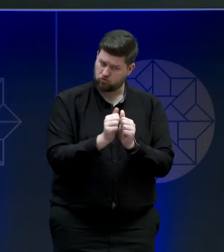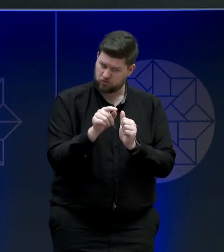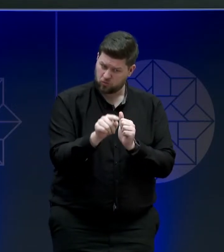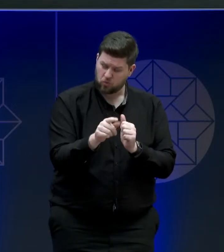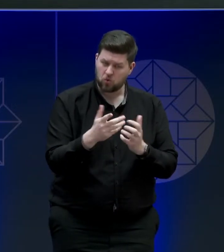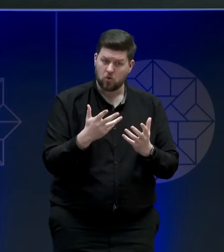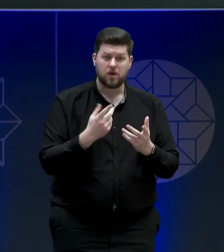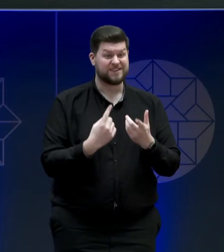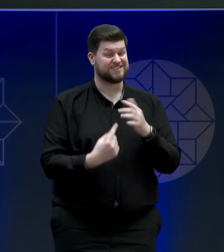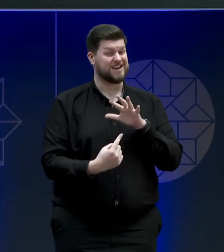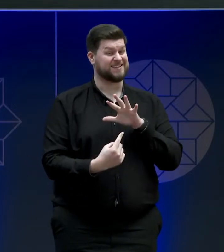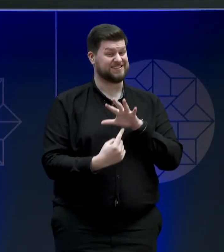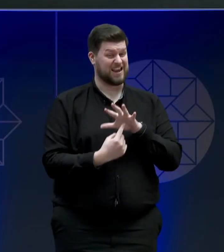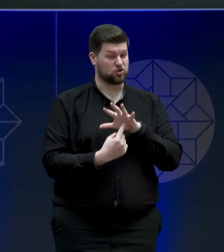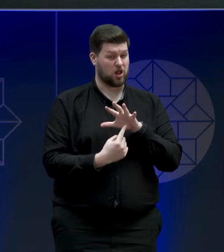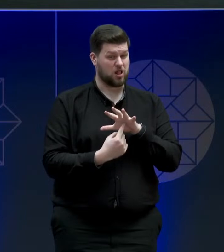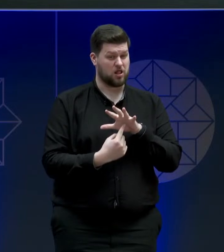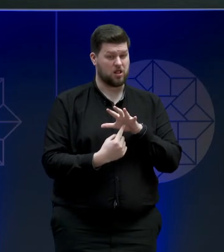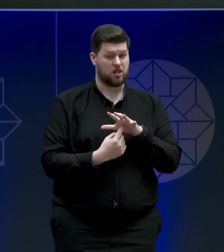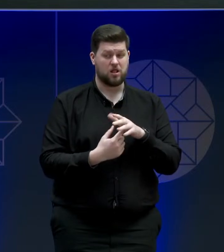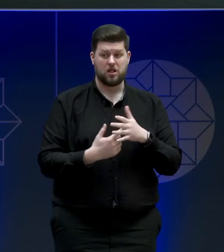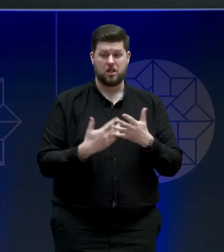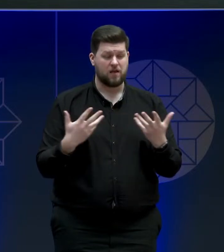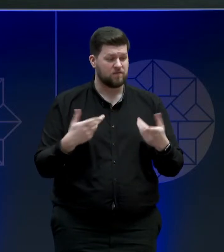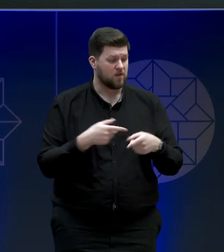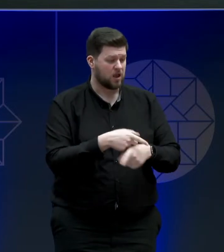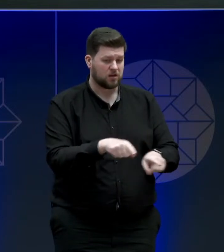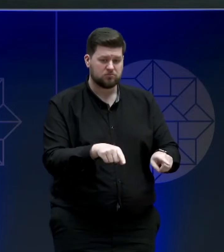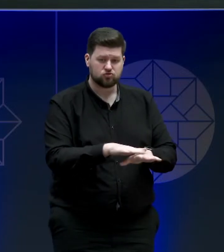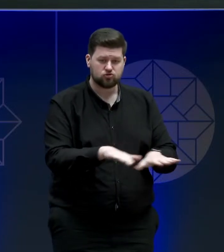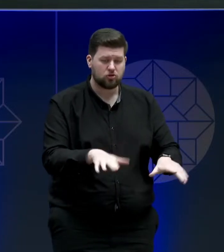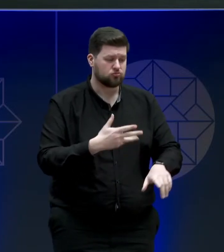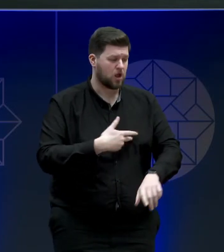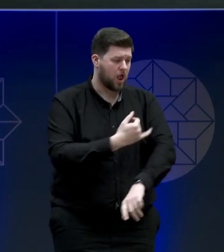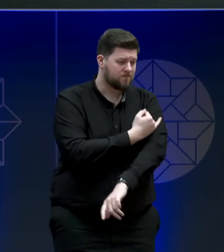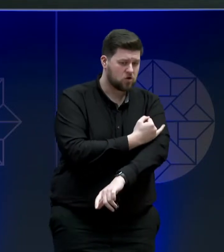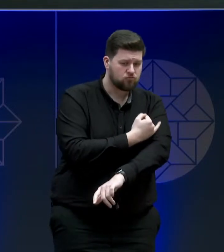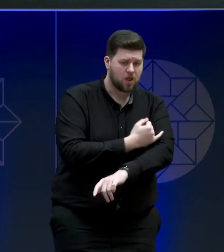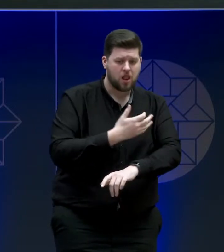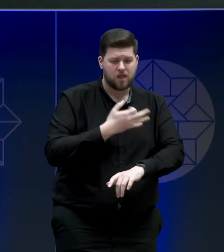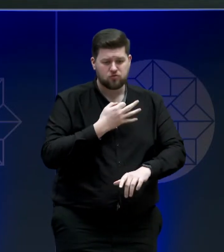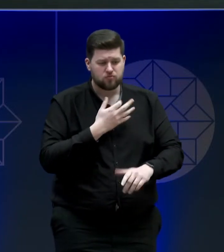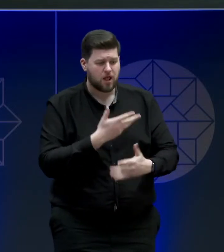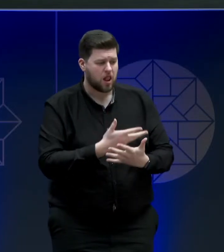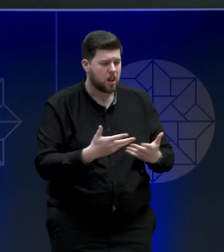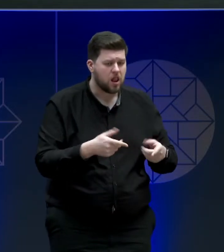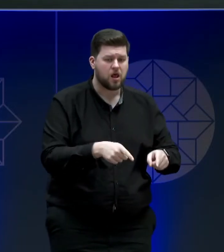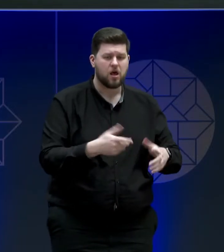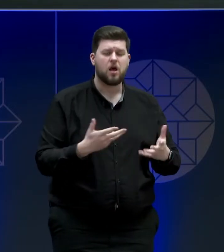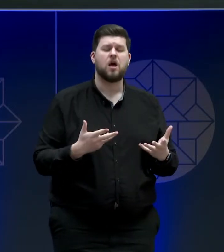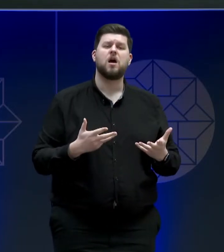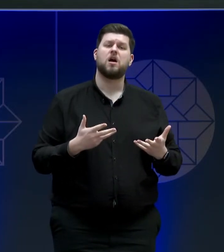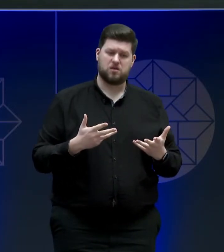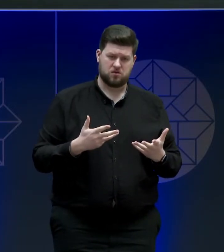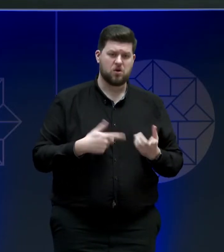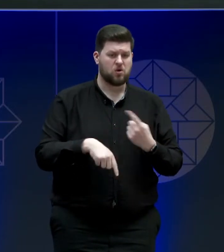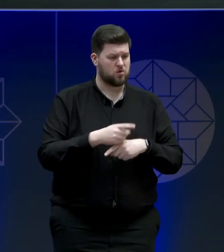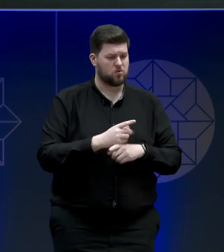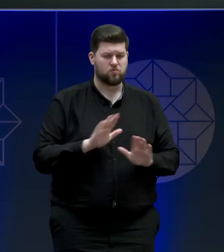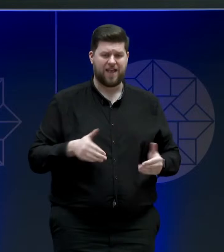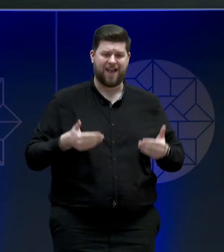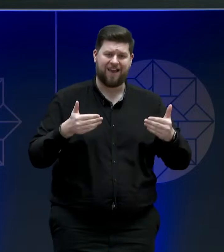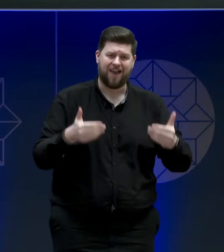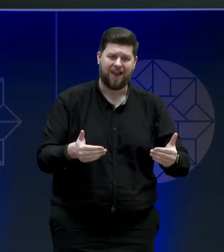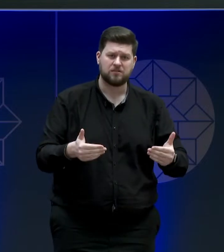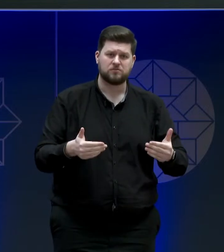is essential, wherever there's any vulnerability for a child in any circumstances, that we act to